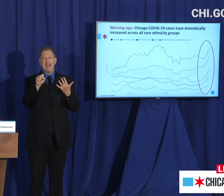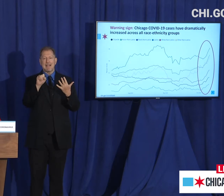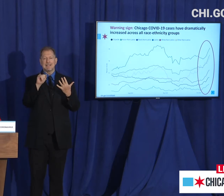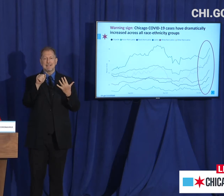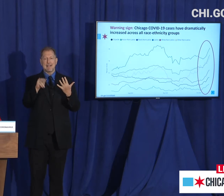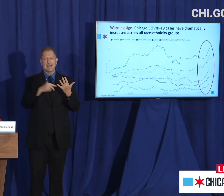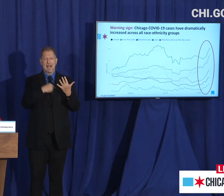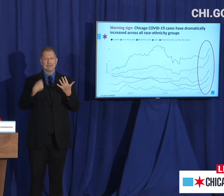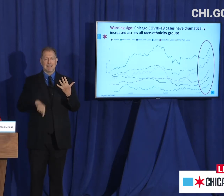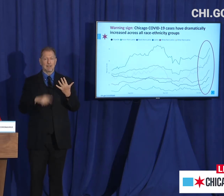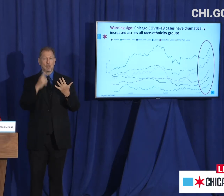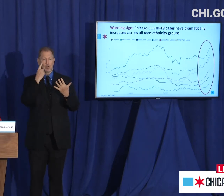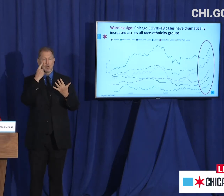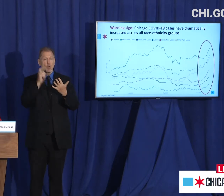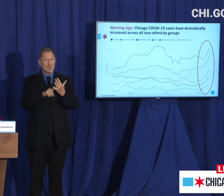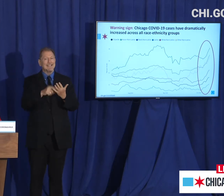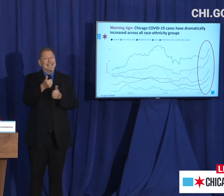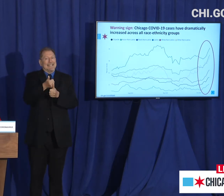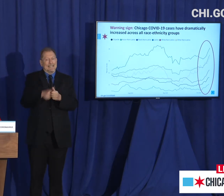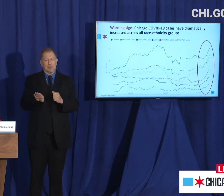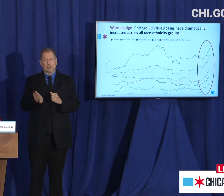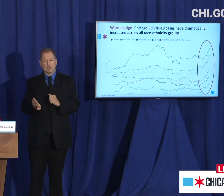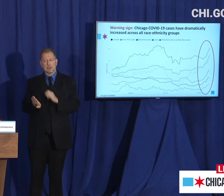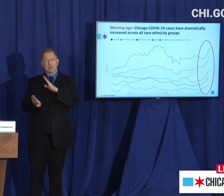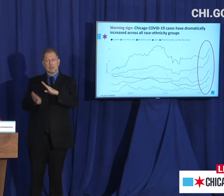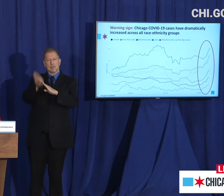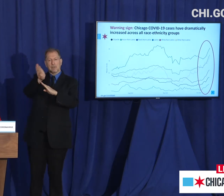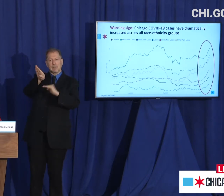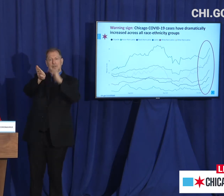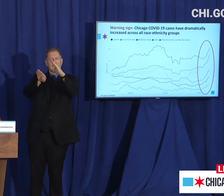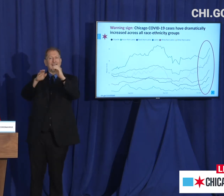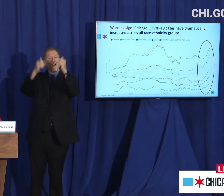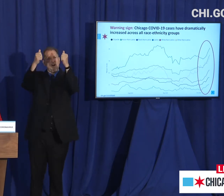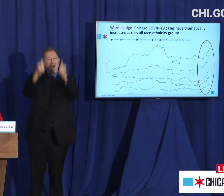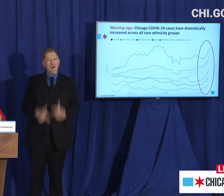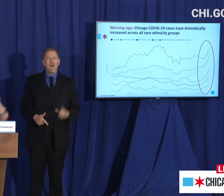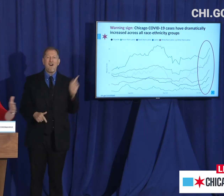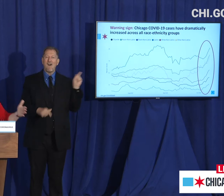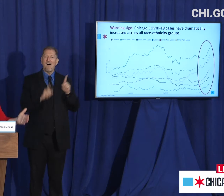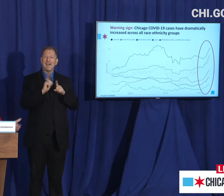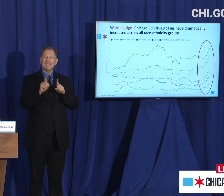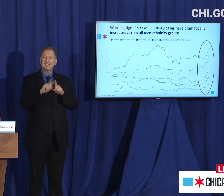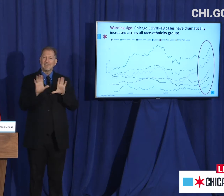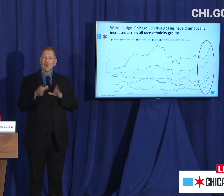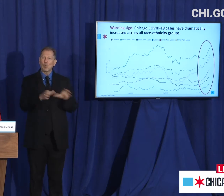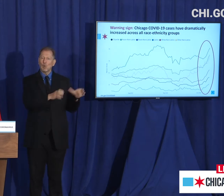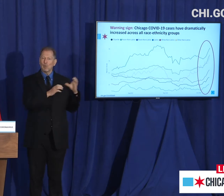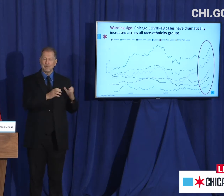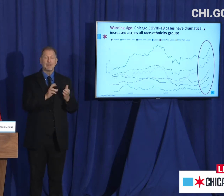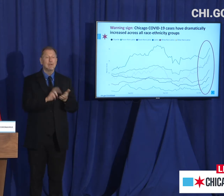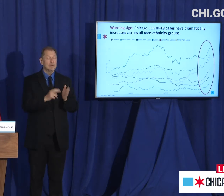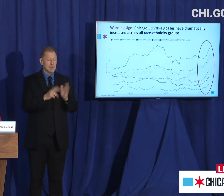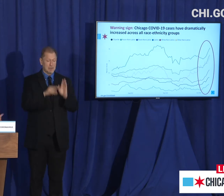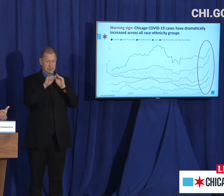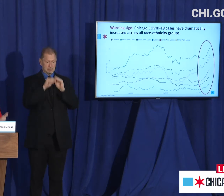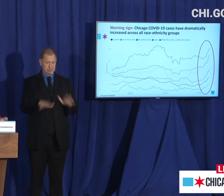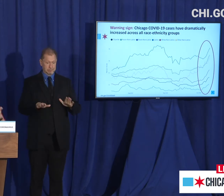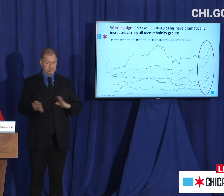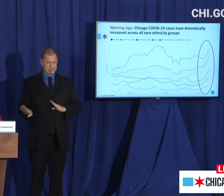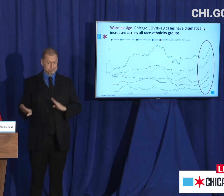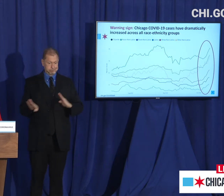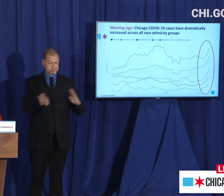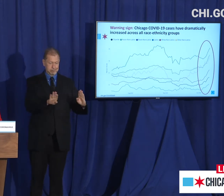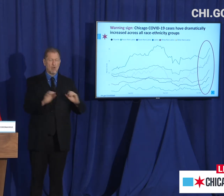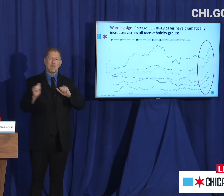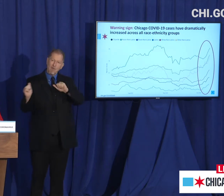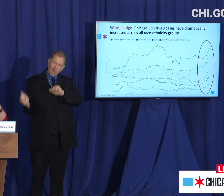every one of those groups, we're seeing steep increases. That's a sign that the outbreak is widespread. It also makes